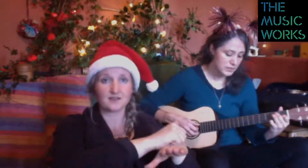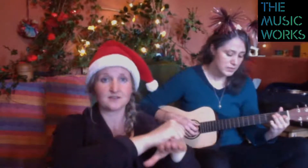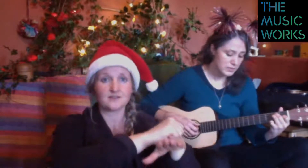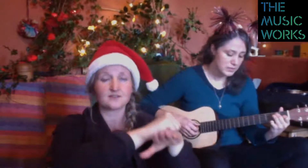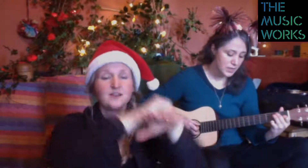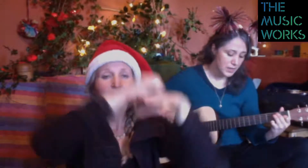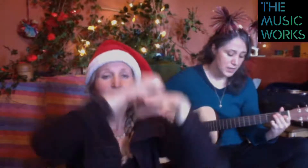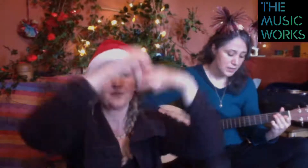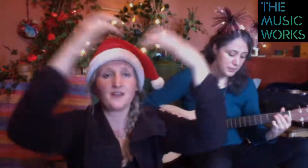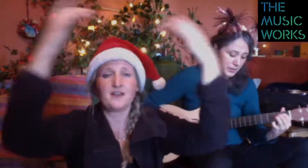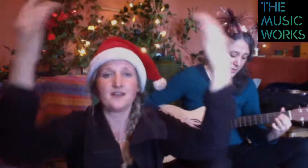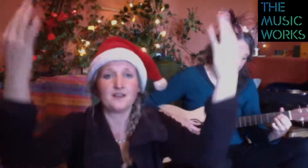Christmases be